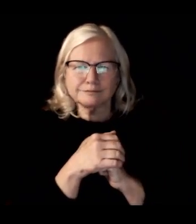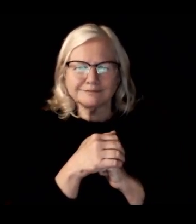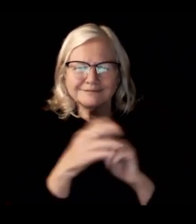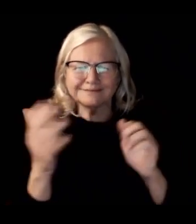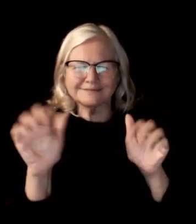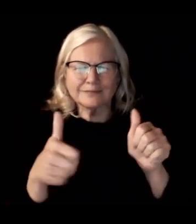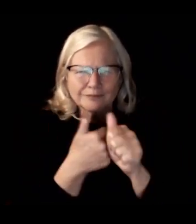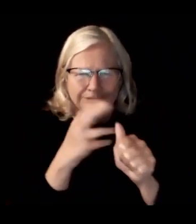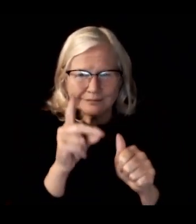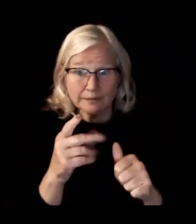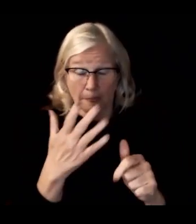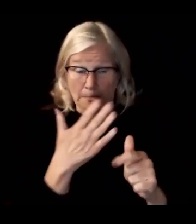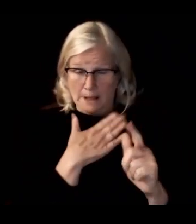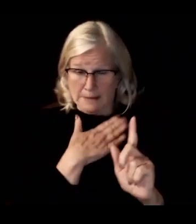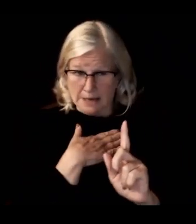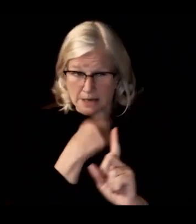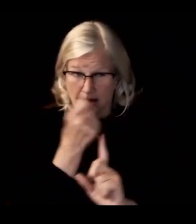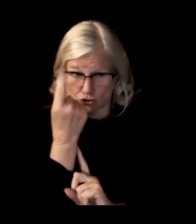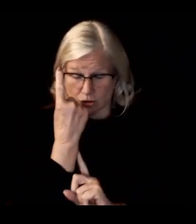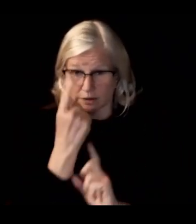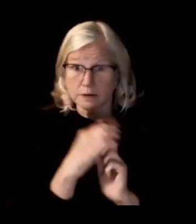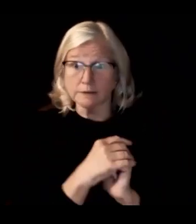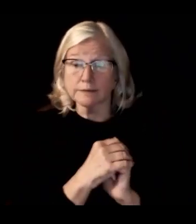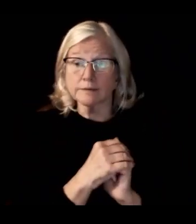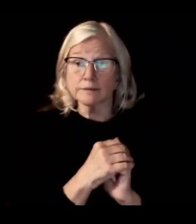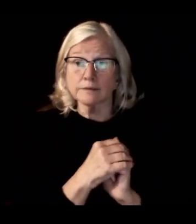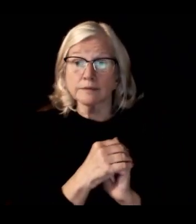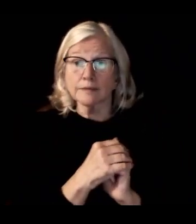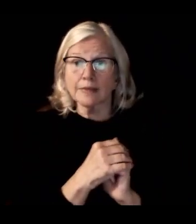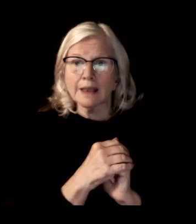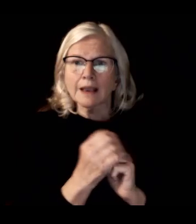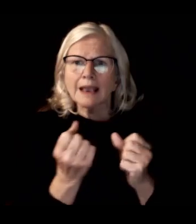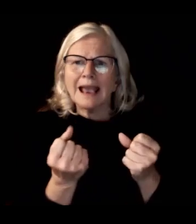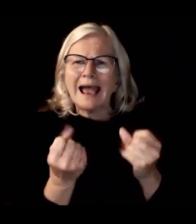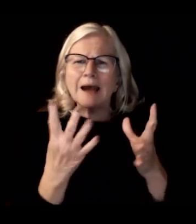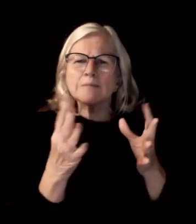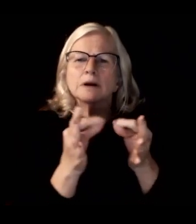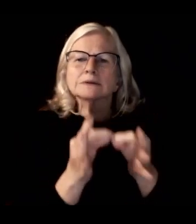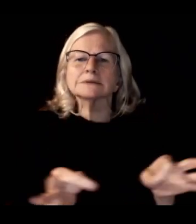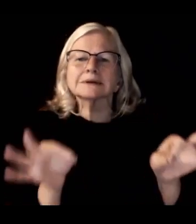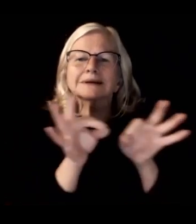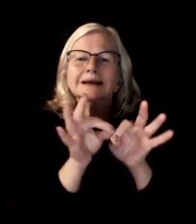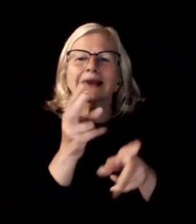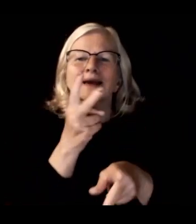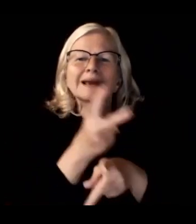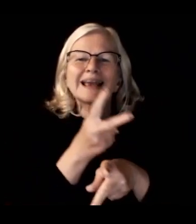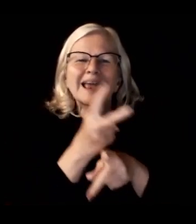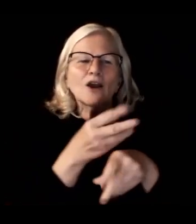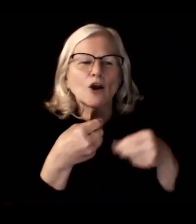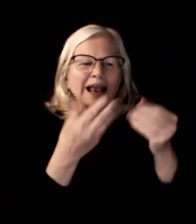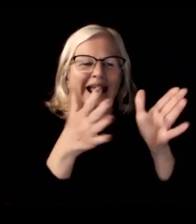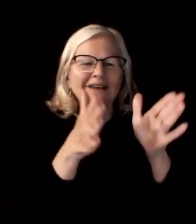many essential caregivers are then allowed to visit a family member in the facility now?